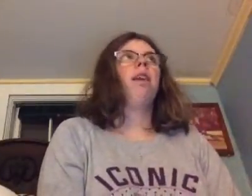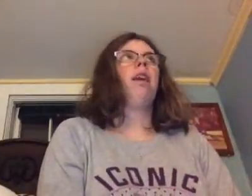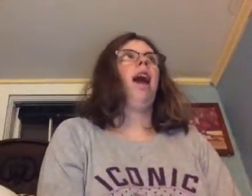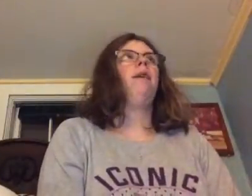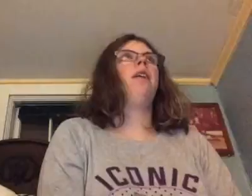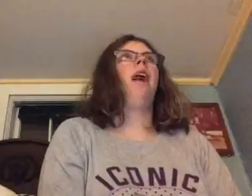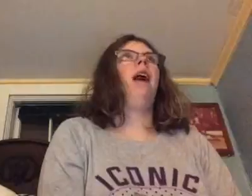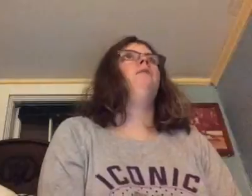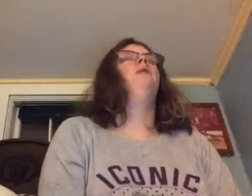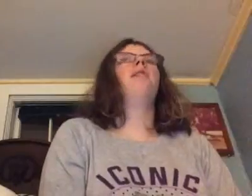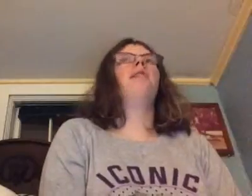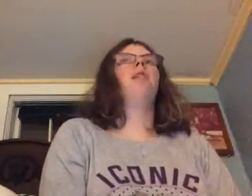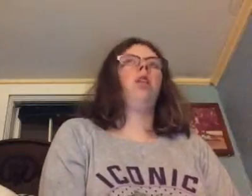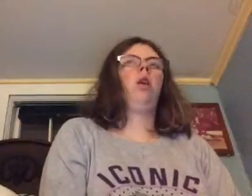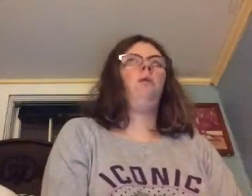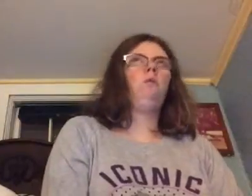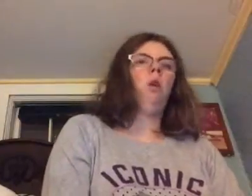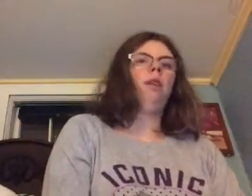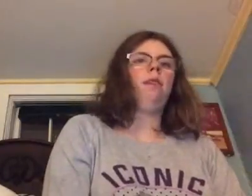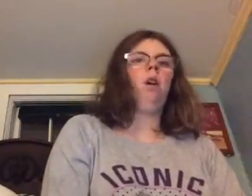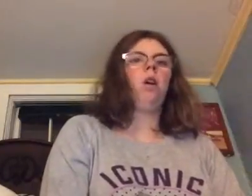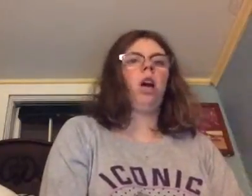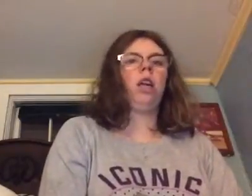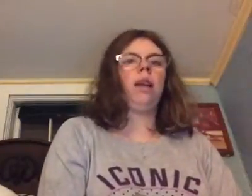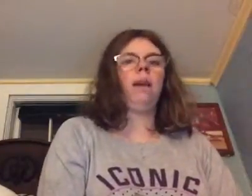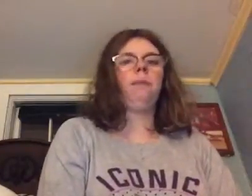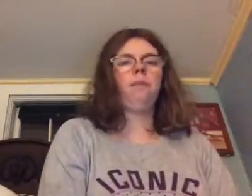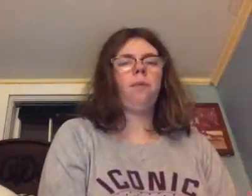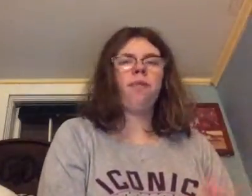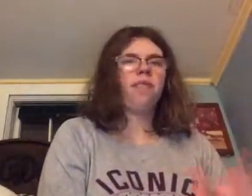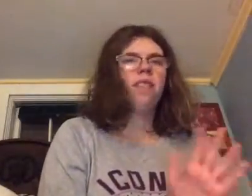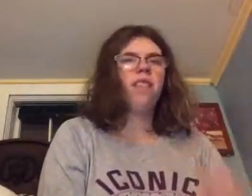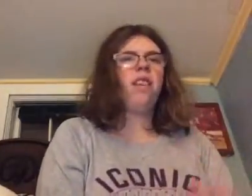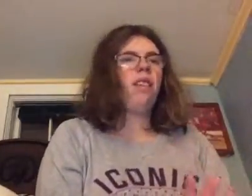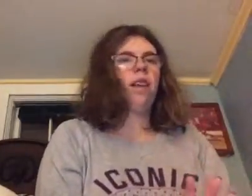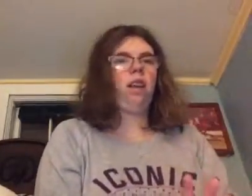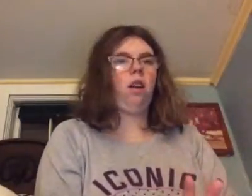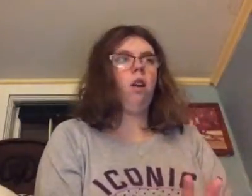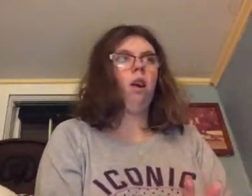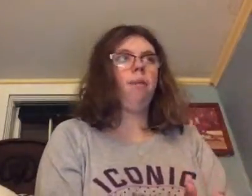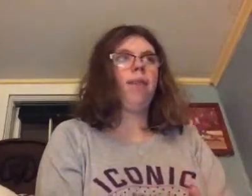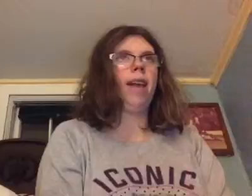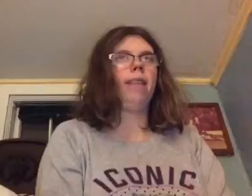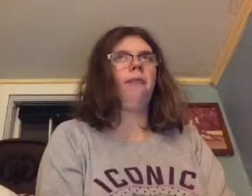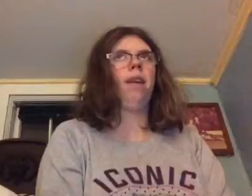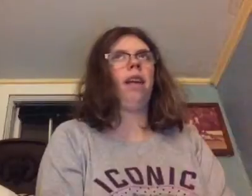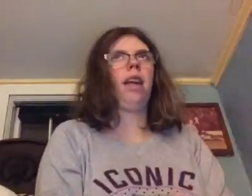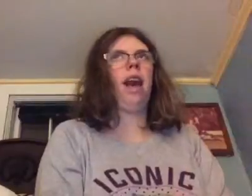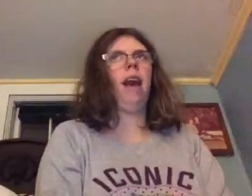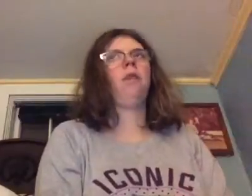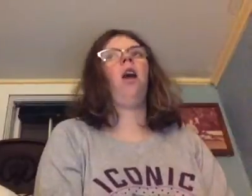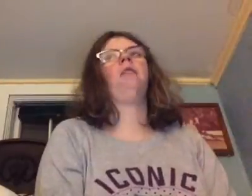but I would want something to do, so I said, oh, I'll call you later. Nothing like obsessive, but like I would call her